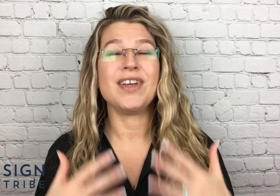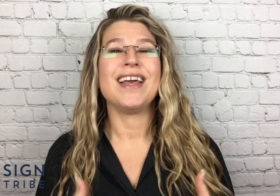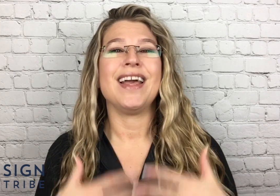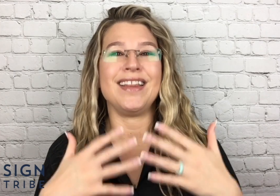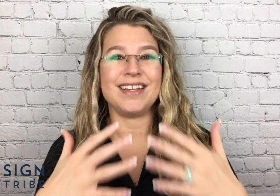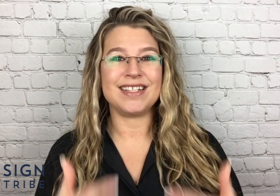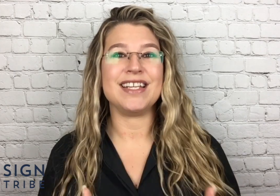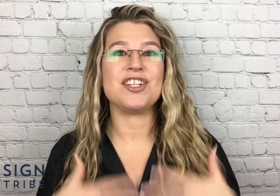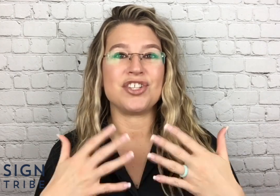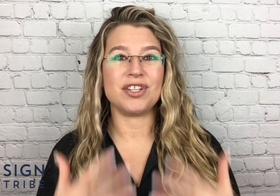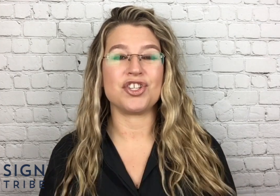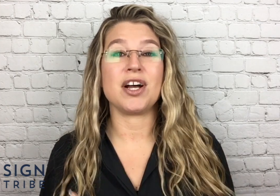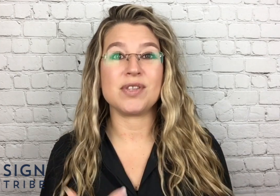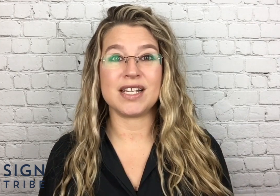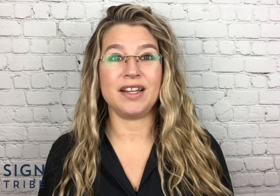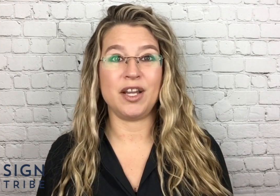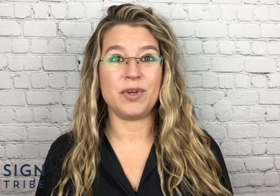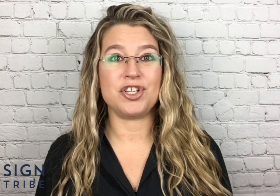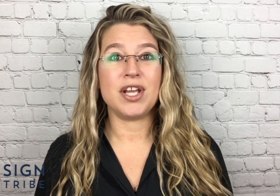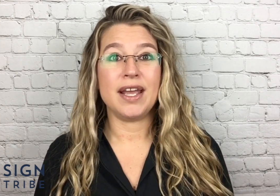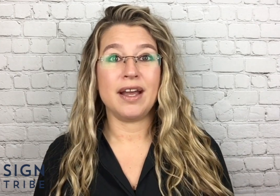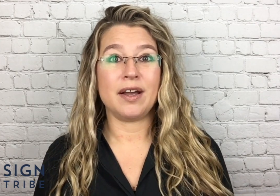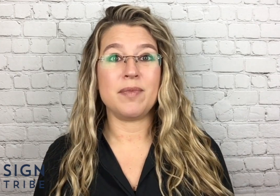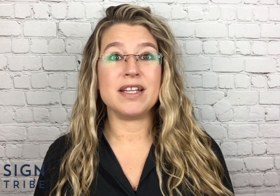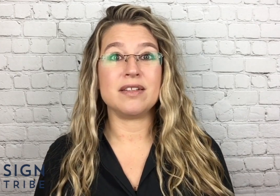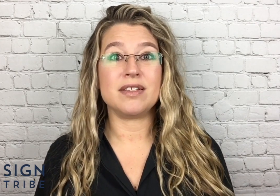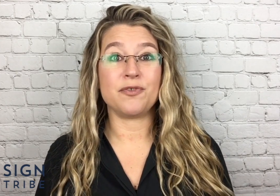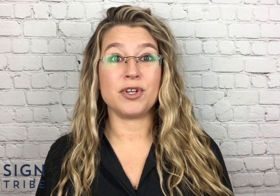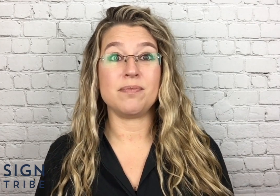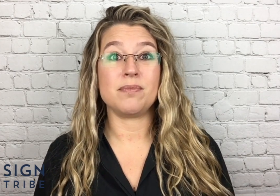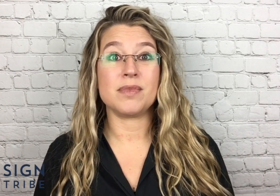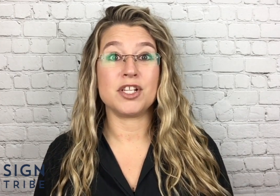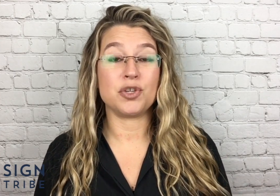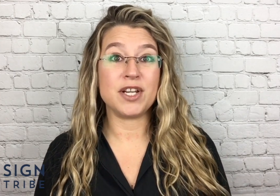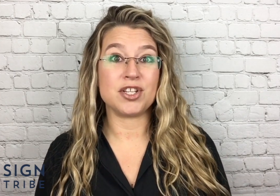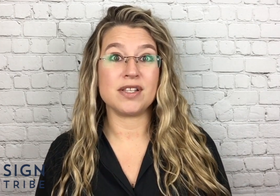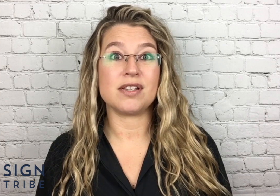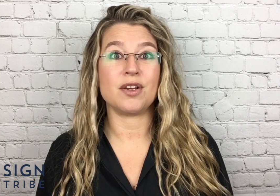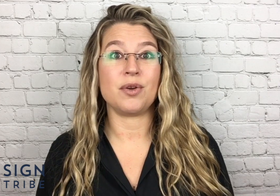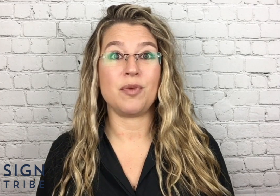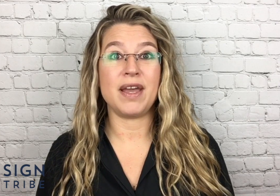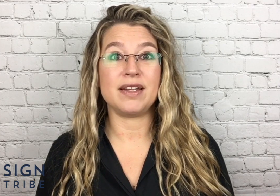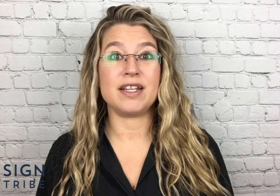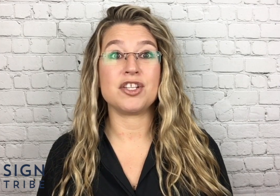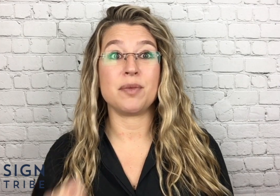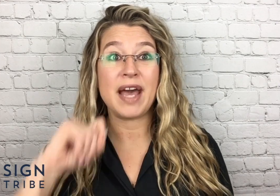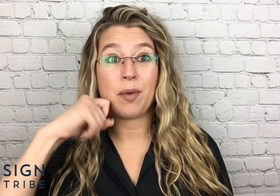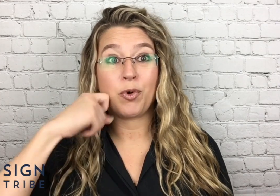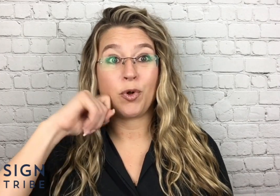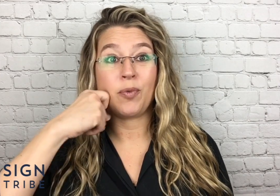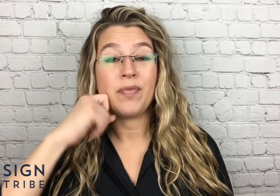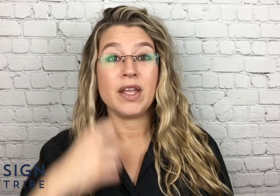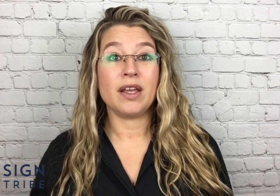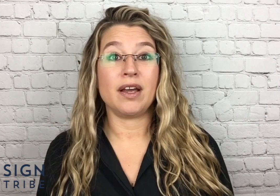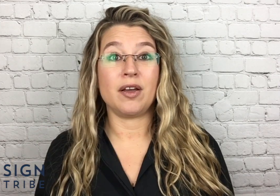and then teach the child sign language in different situations. So you may teach them apple